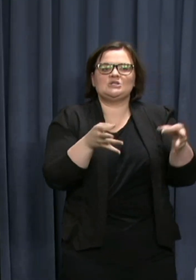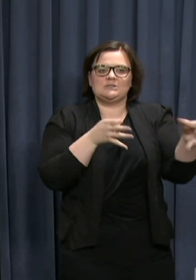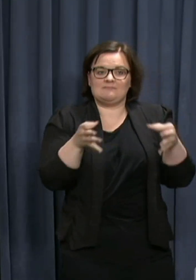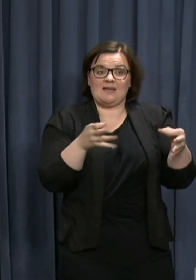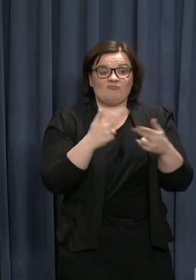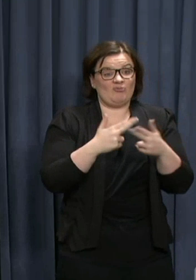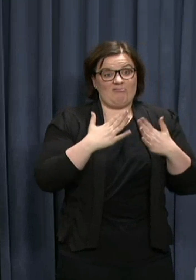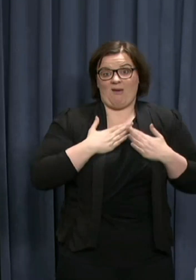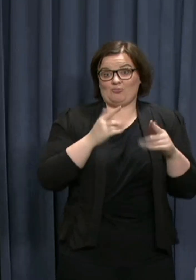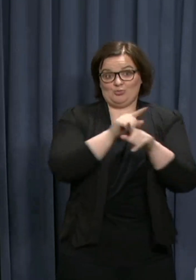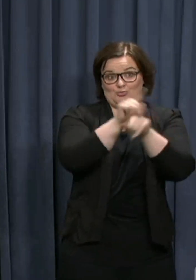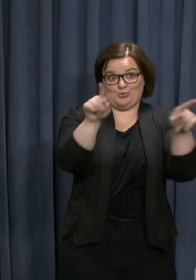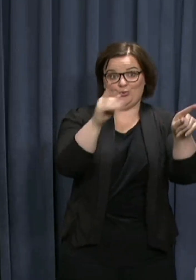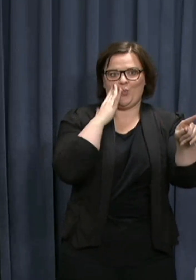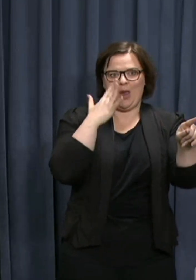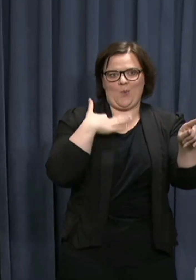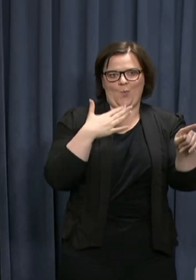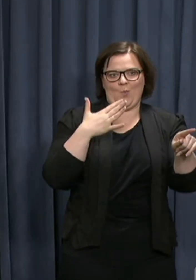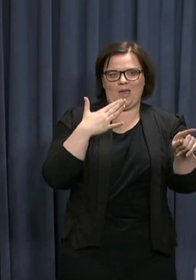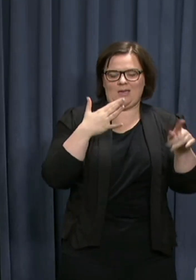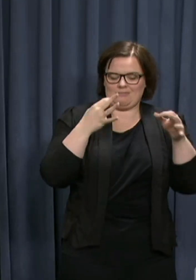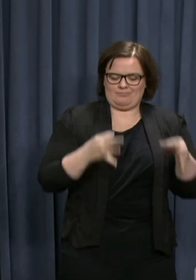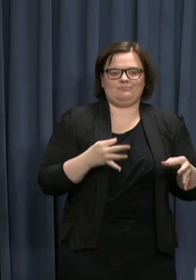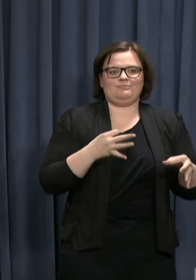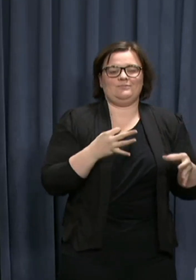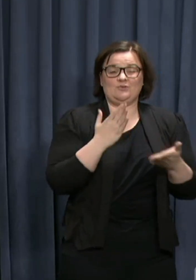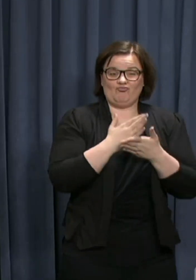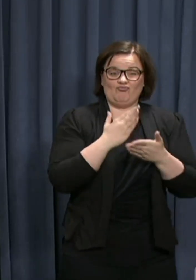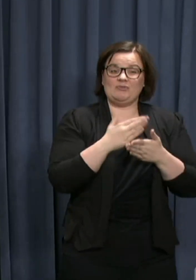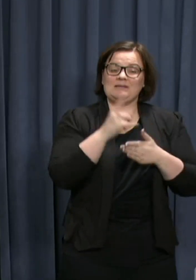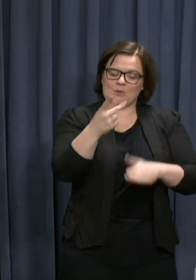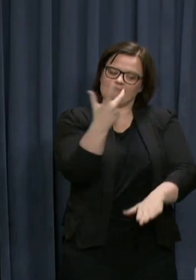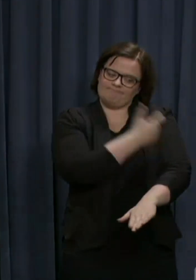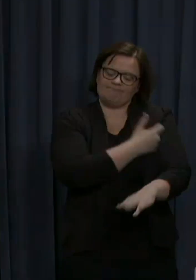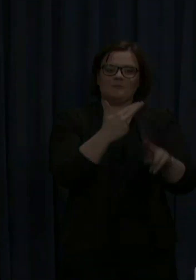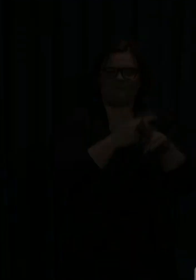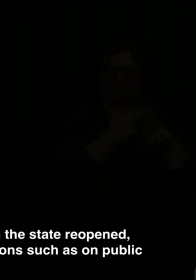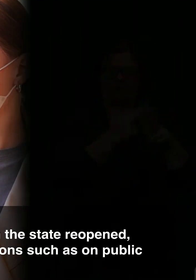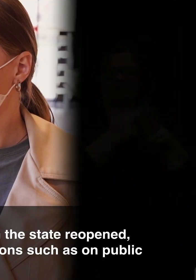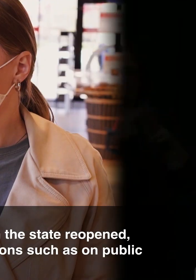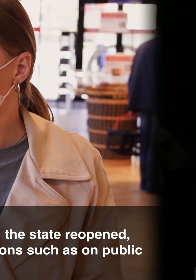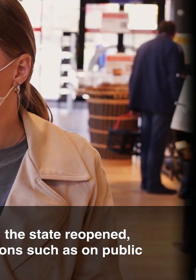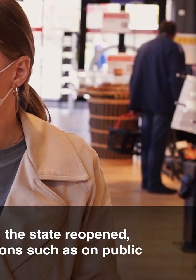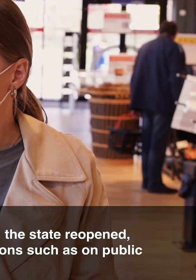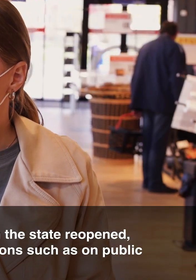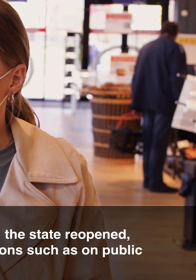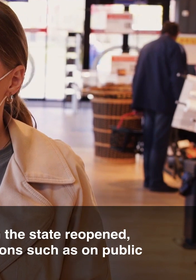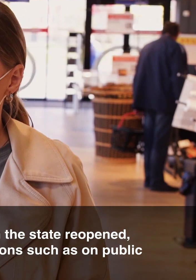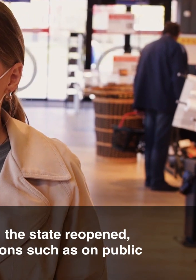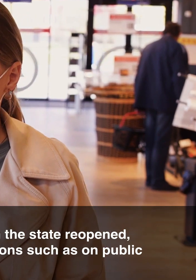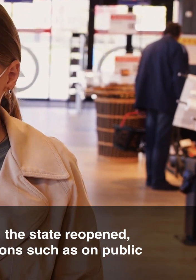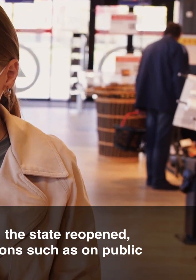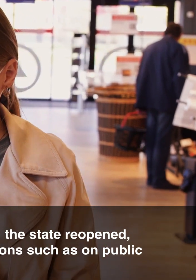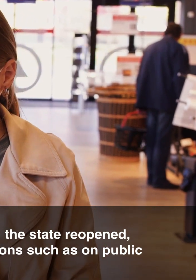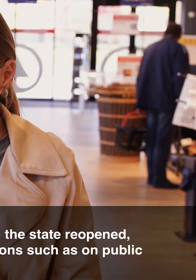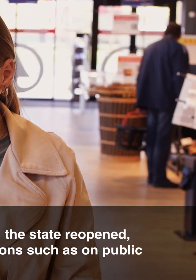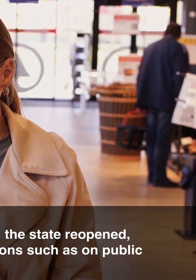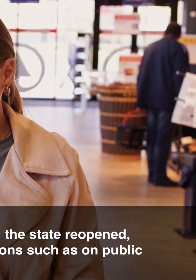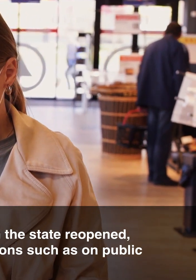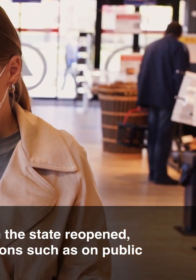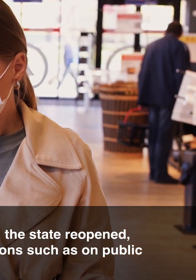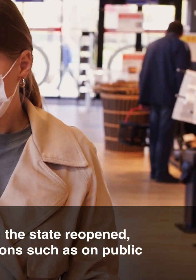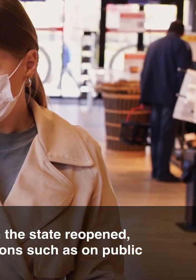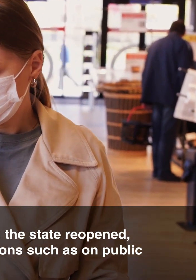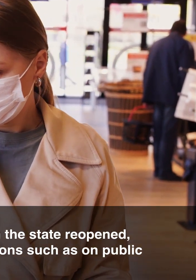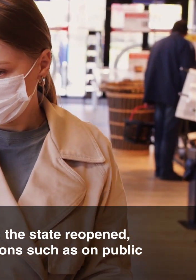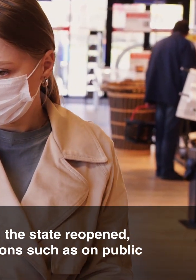your hands. So roll up for WA now before it's too late. According to video, Mr. McGowan said,